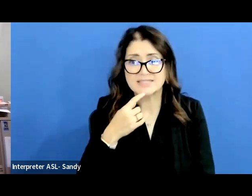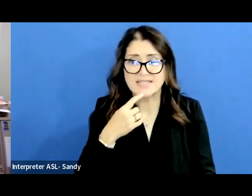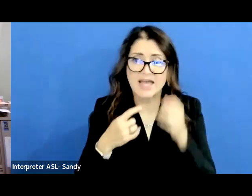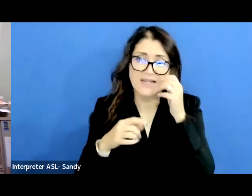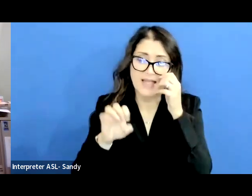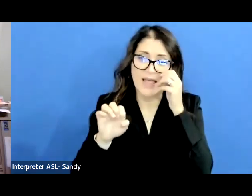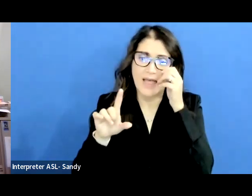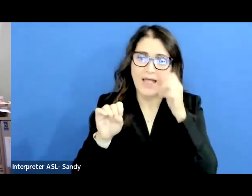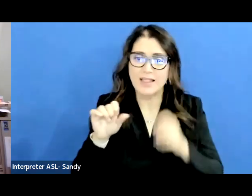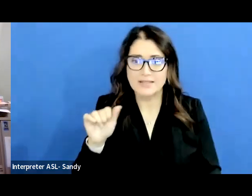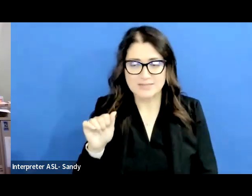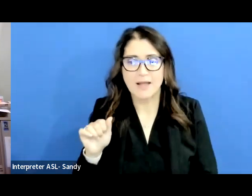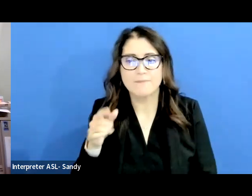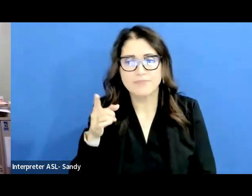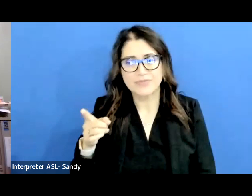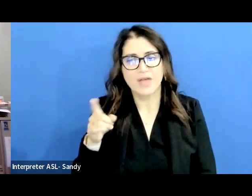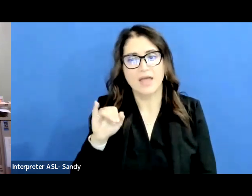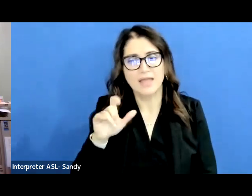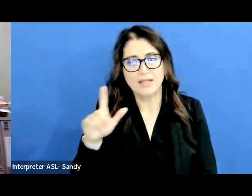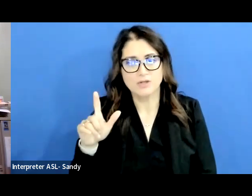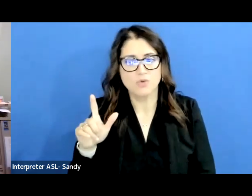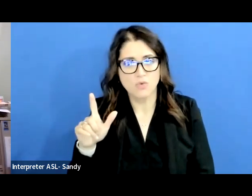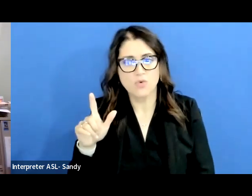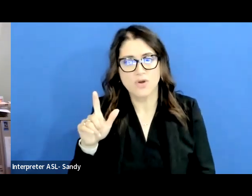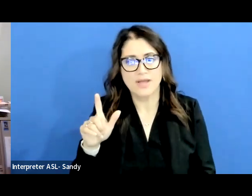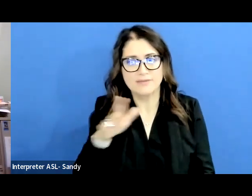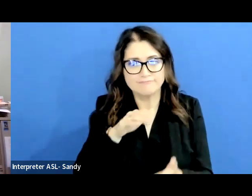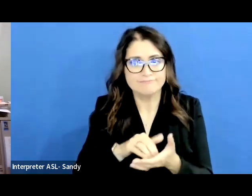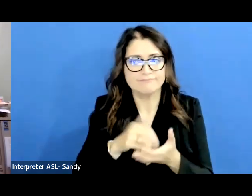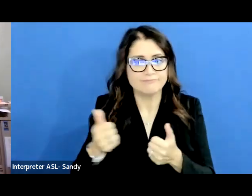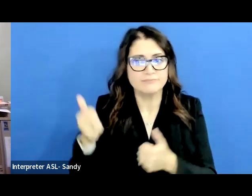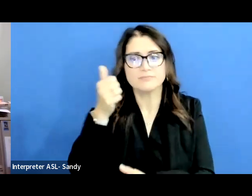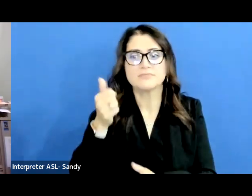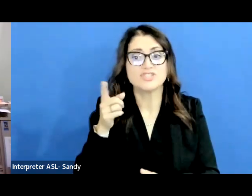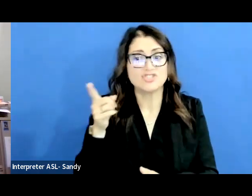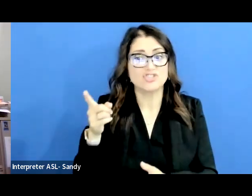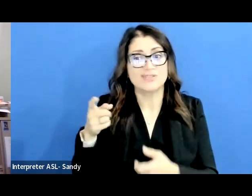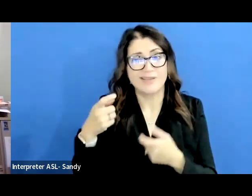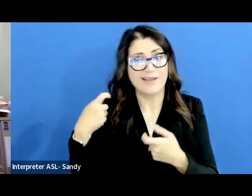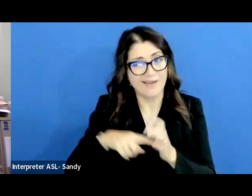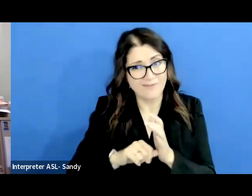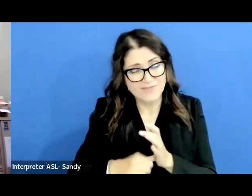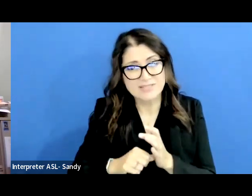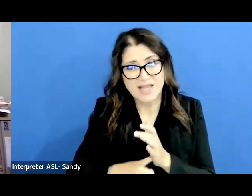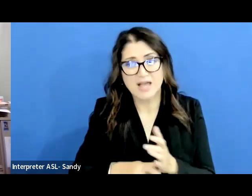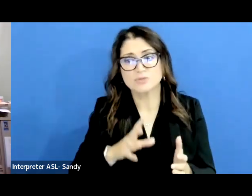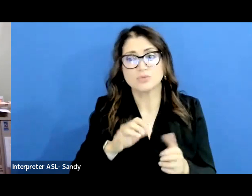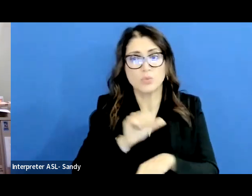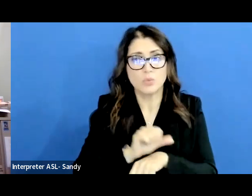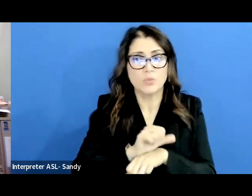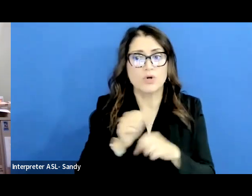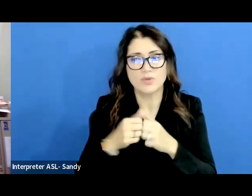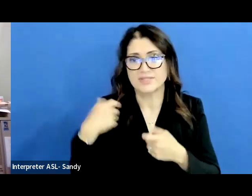of the Illinois Center in the Valley East of Santa Cruz, emphasized work with Spanish-speaking farm workers. She